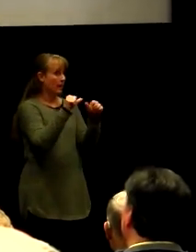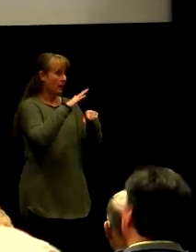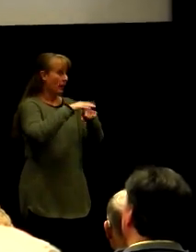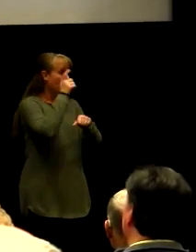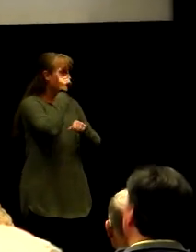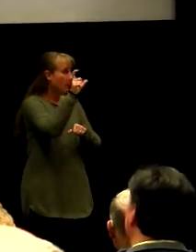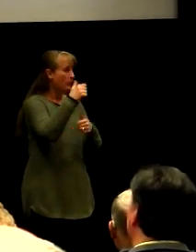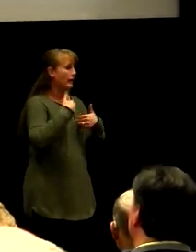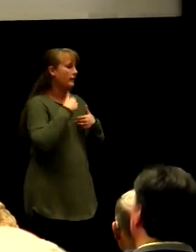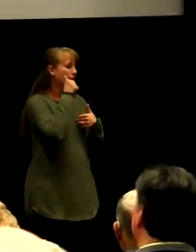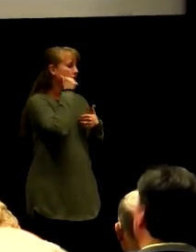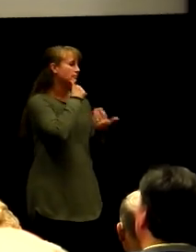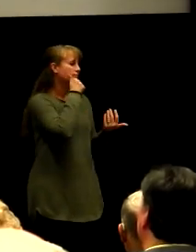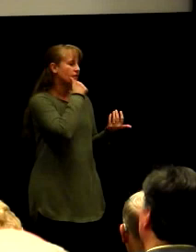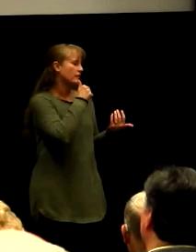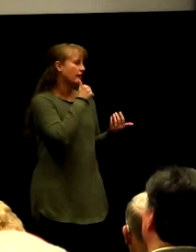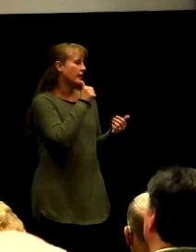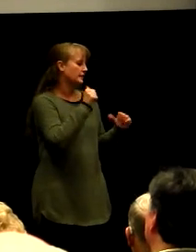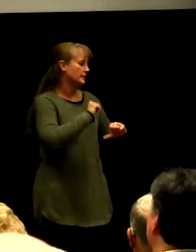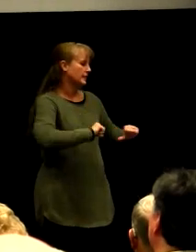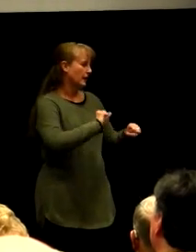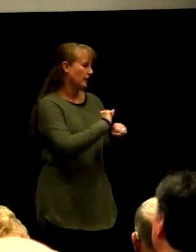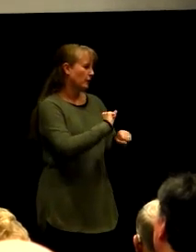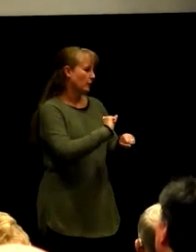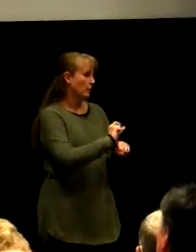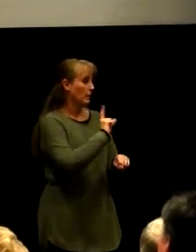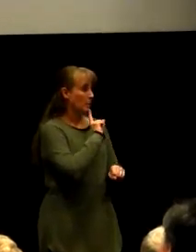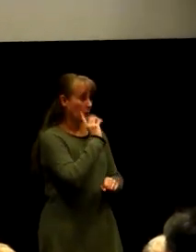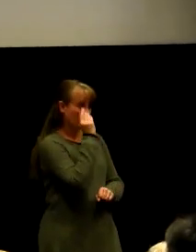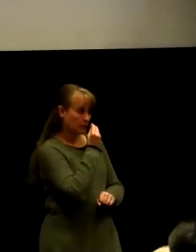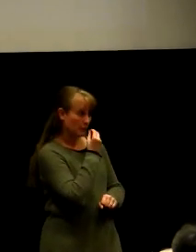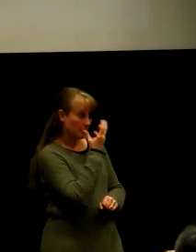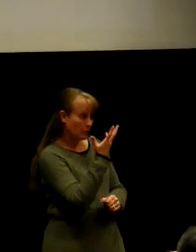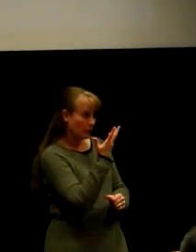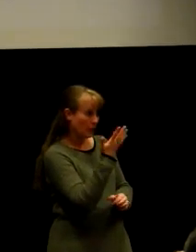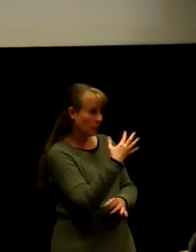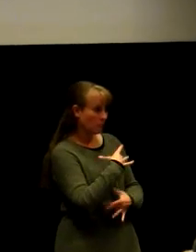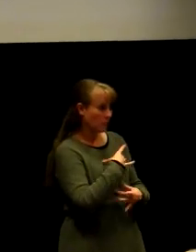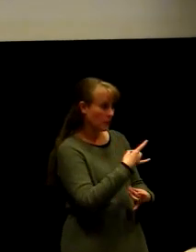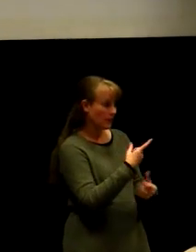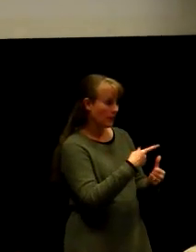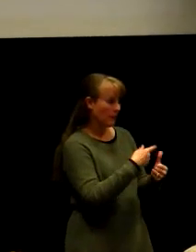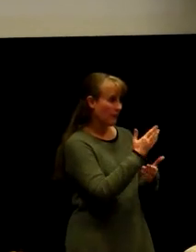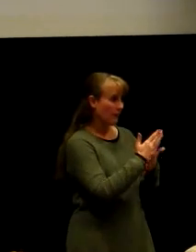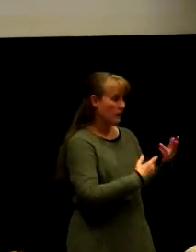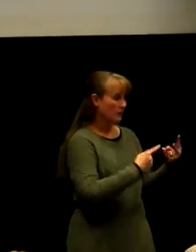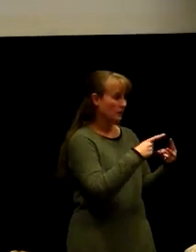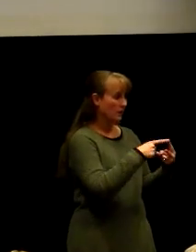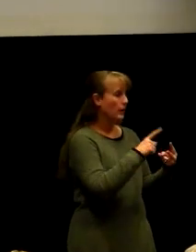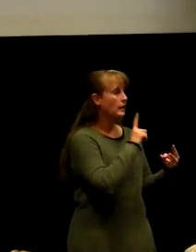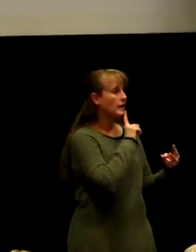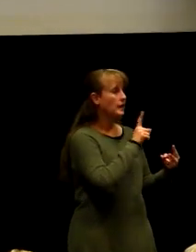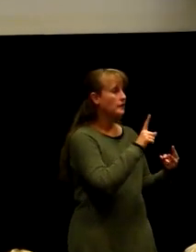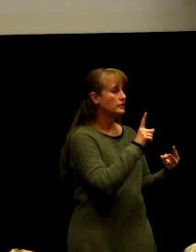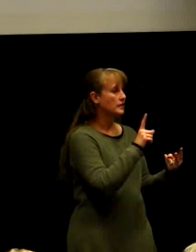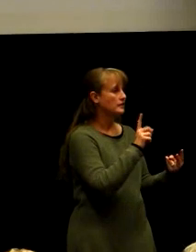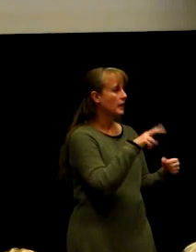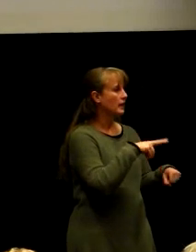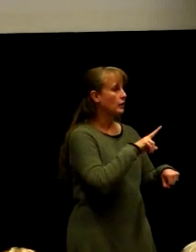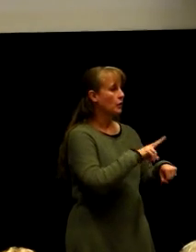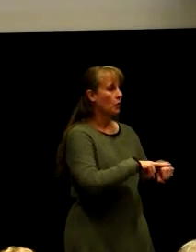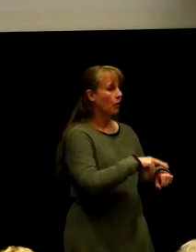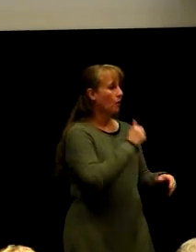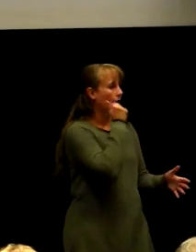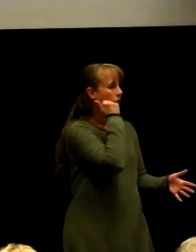their daily scientific work. But the really beautiful thing or interesting thing about the first part of the story is just how utterly ordinary and